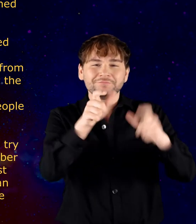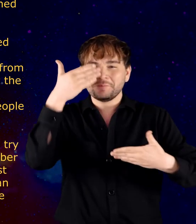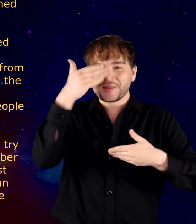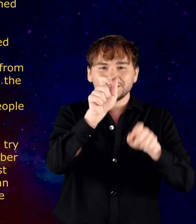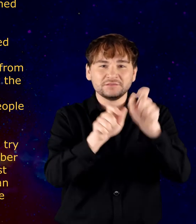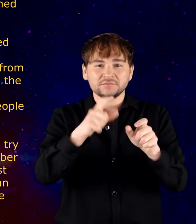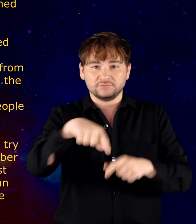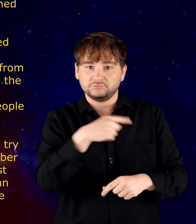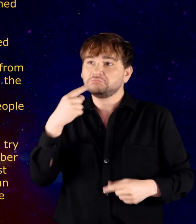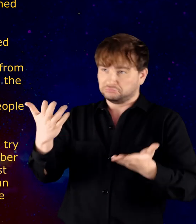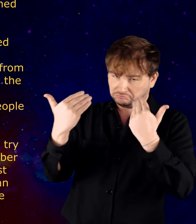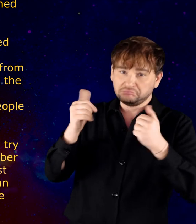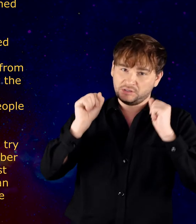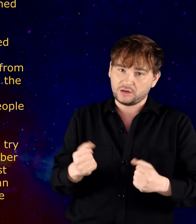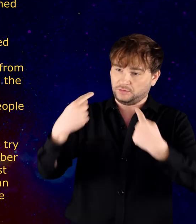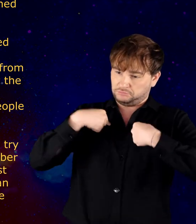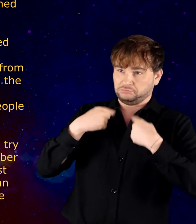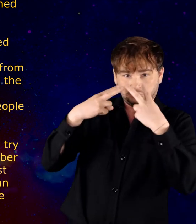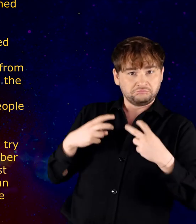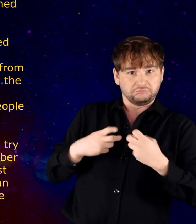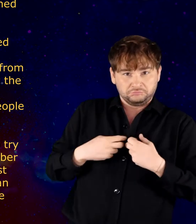have antibodies because I recovered.